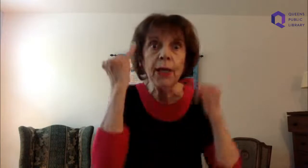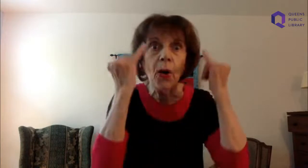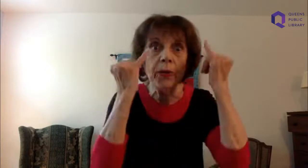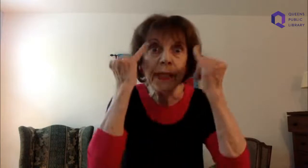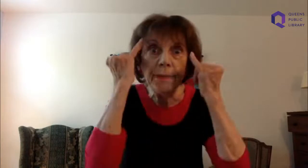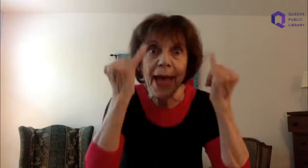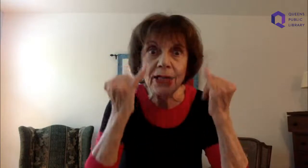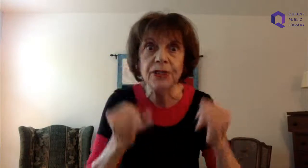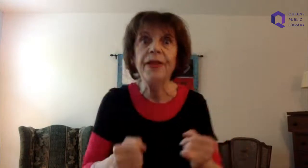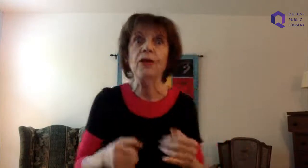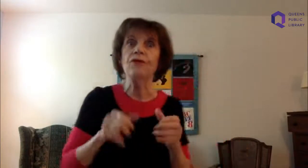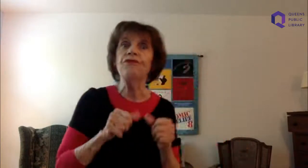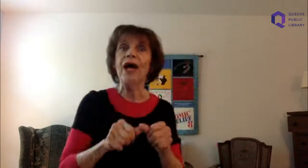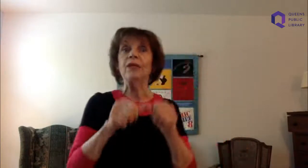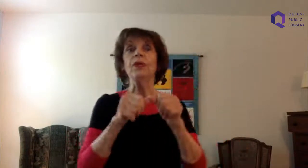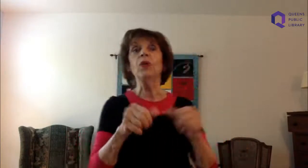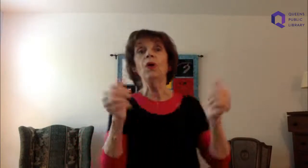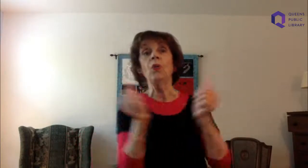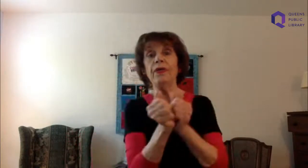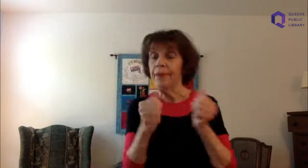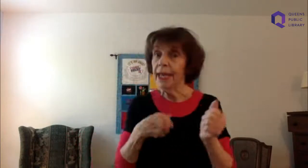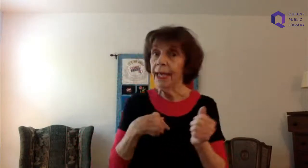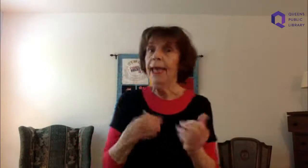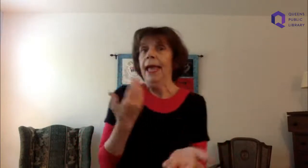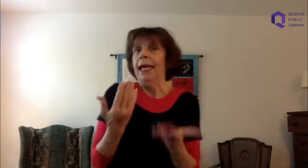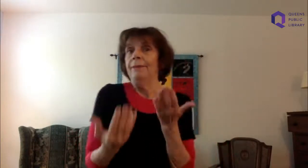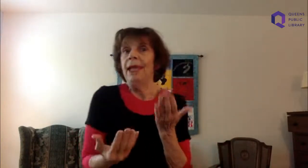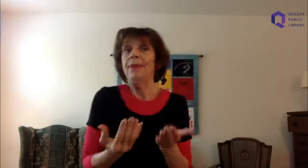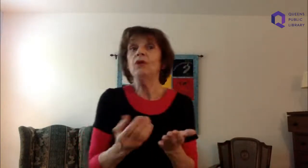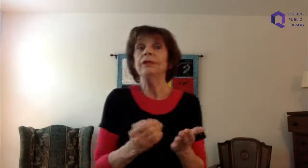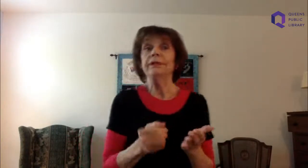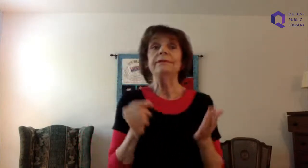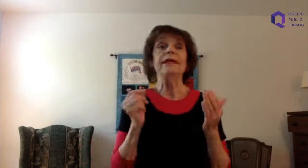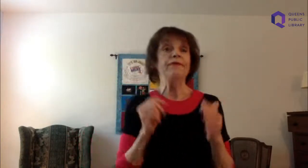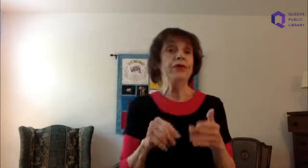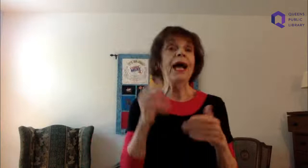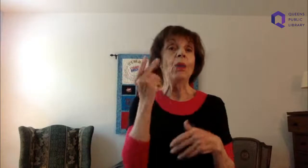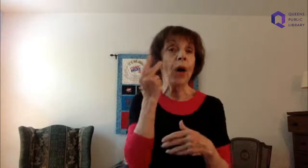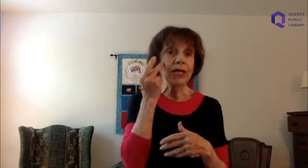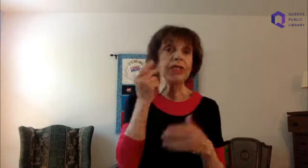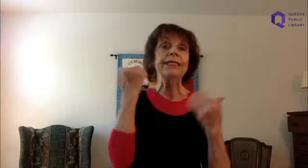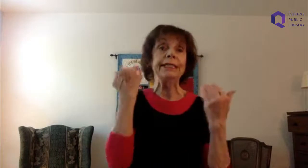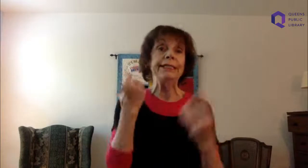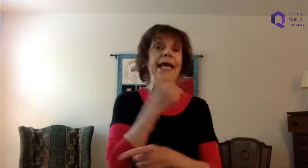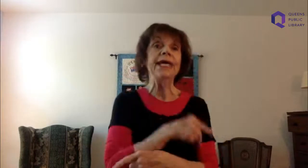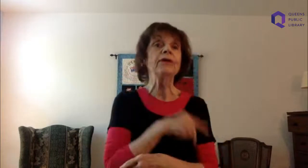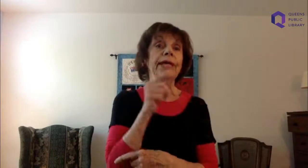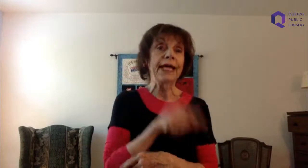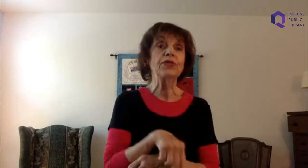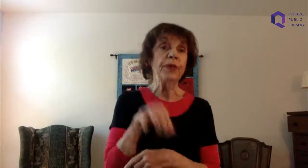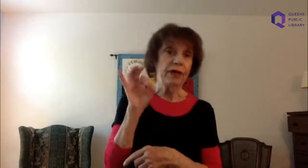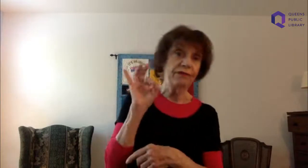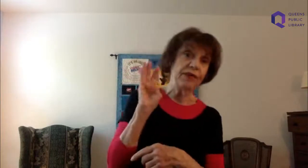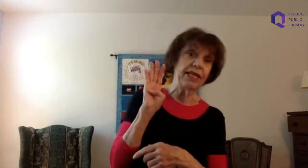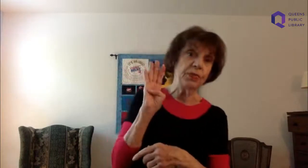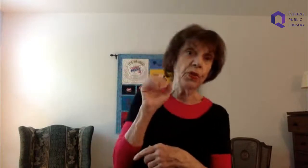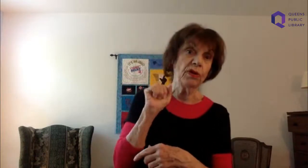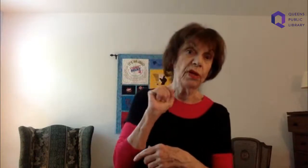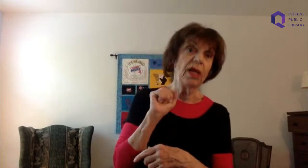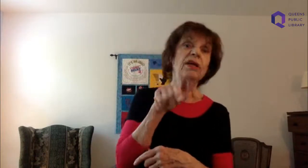can only imagine that you're following along with me. And maybe you'll, if you're not watching today, you'll catch me on Facebook,